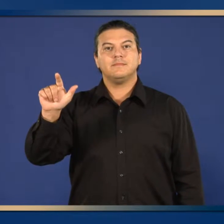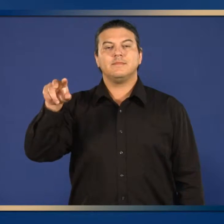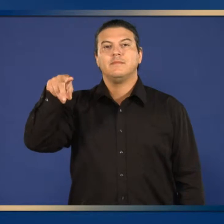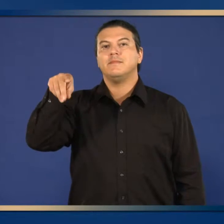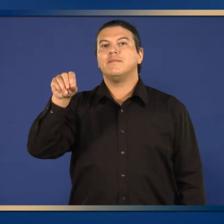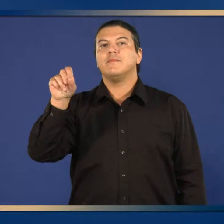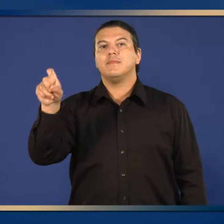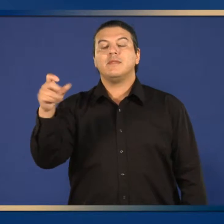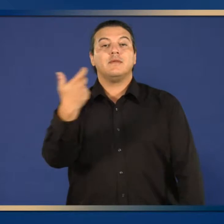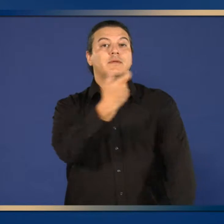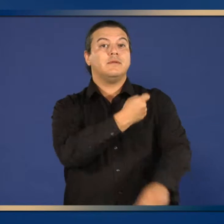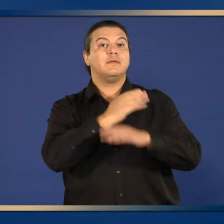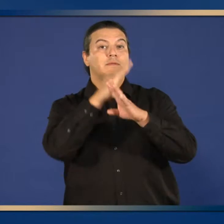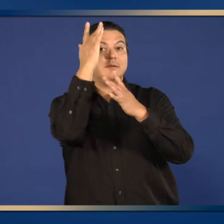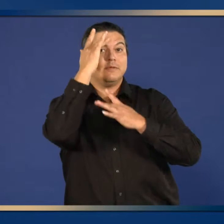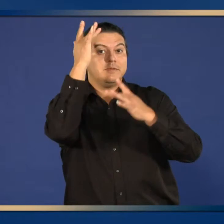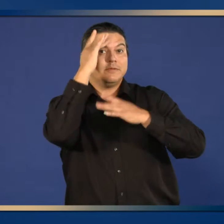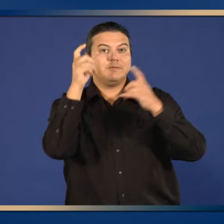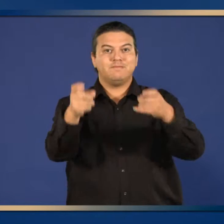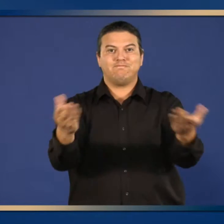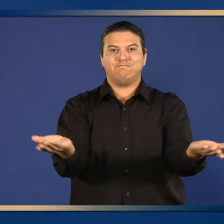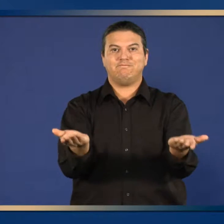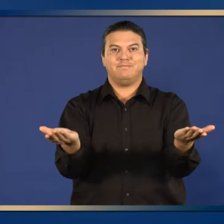Smallpox vaccine dispensing site.